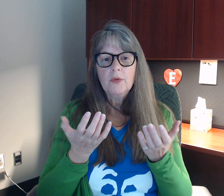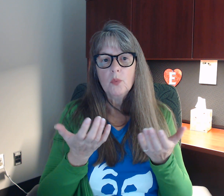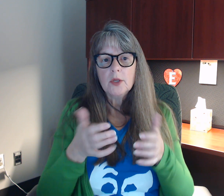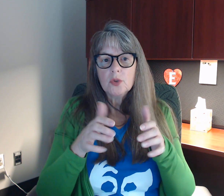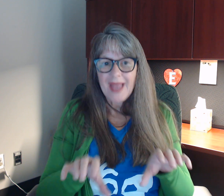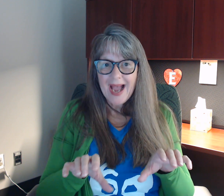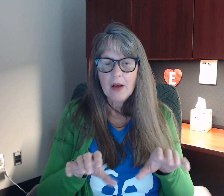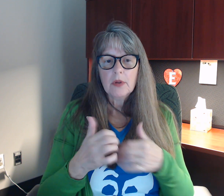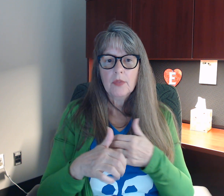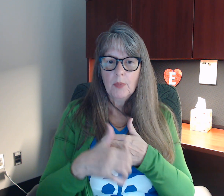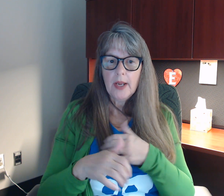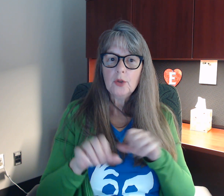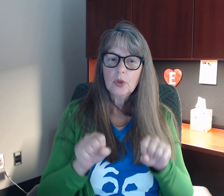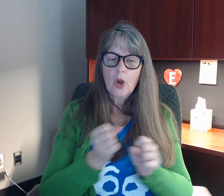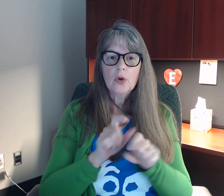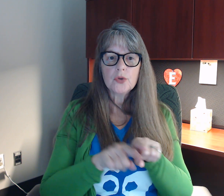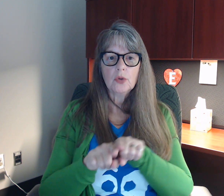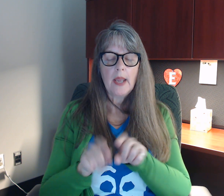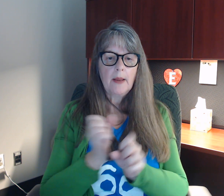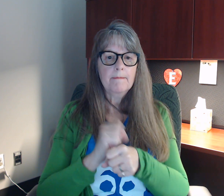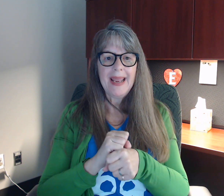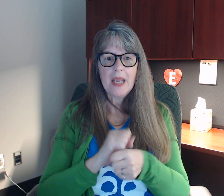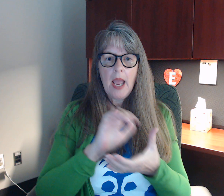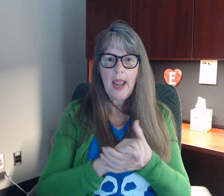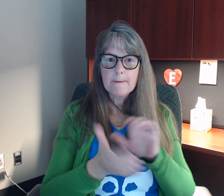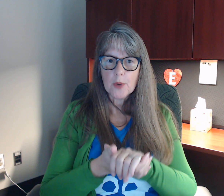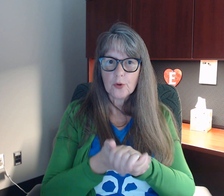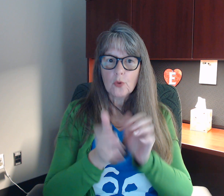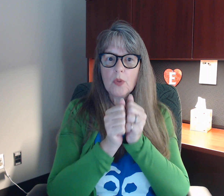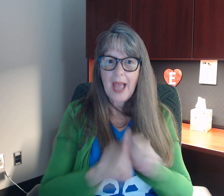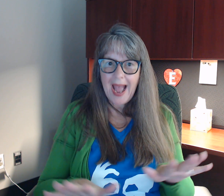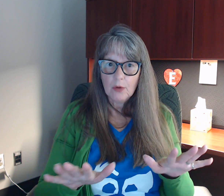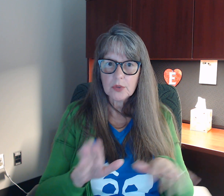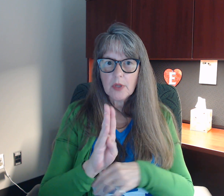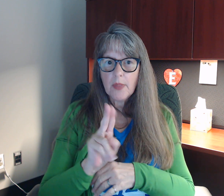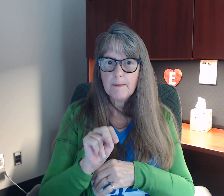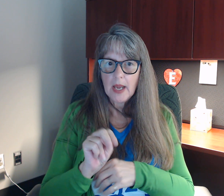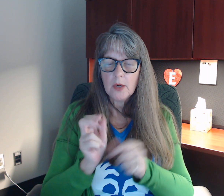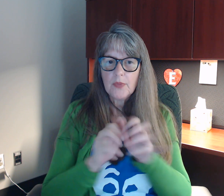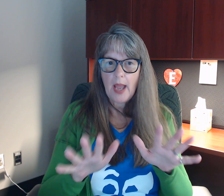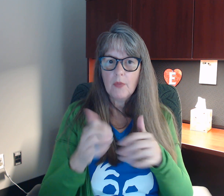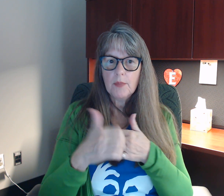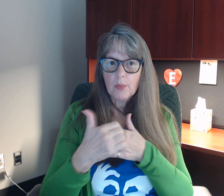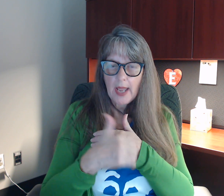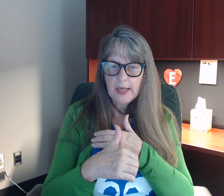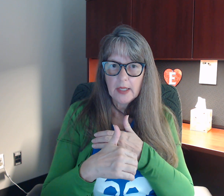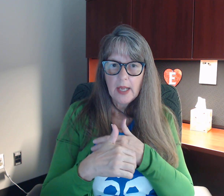want to do without the bread, you can also like make a hamburger without the bun, without the bread,